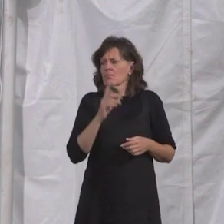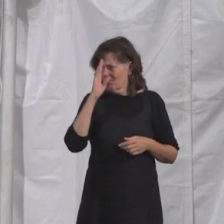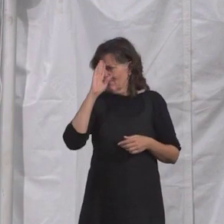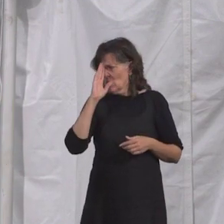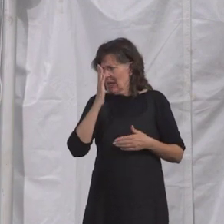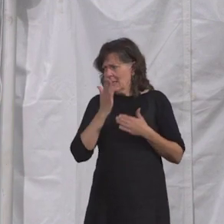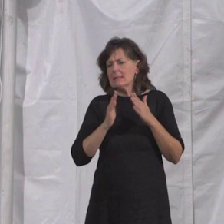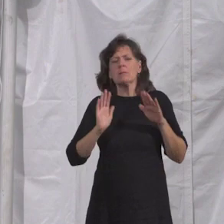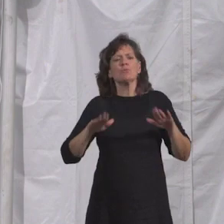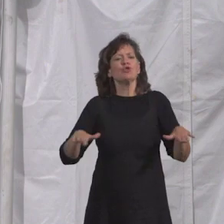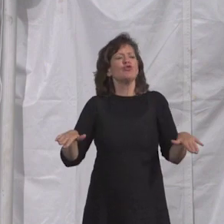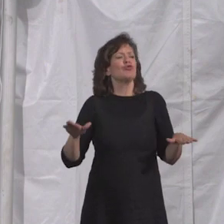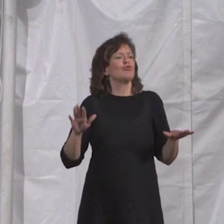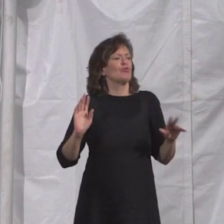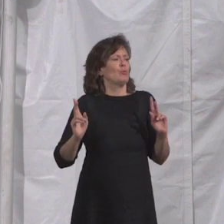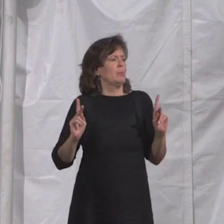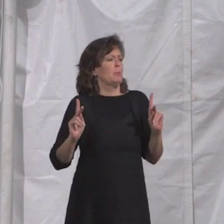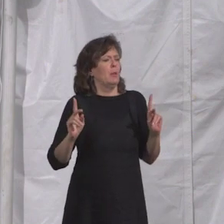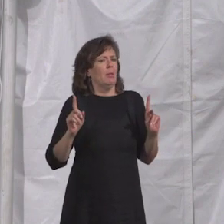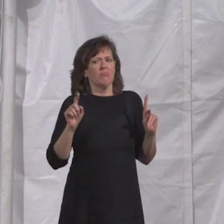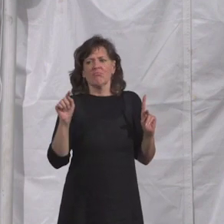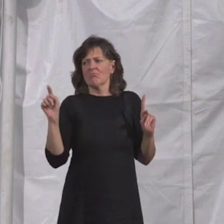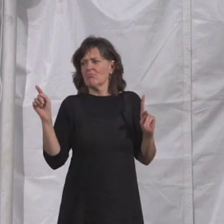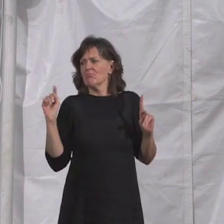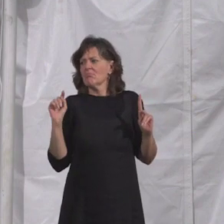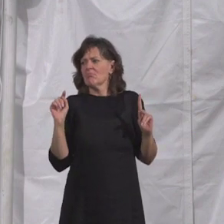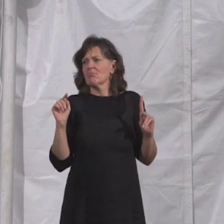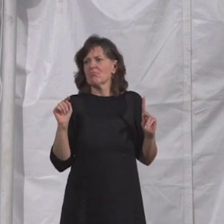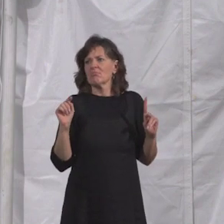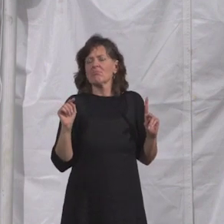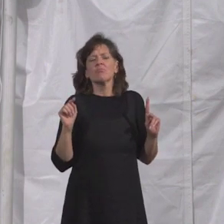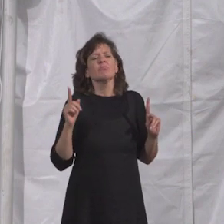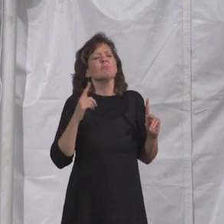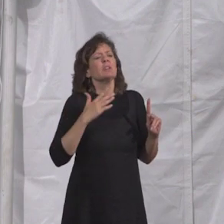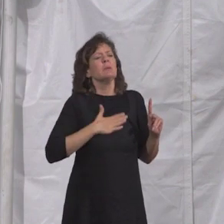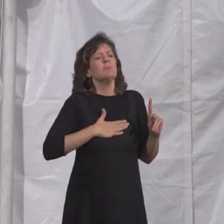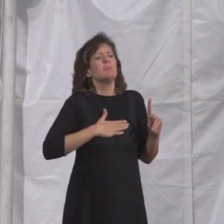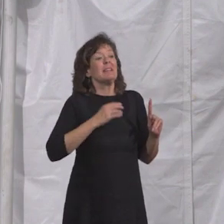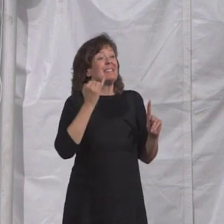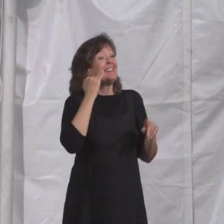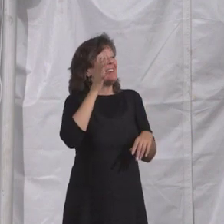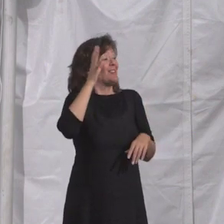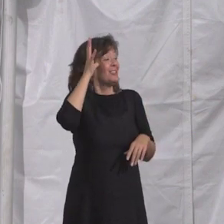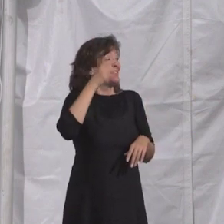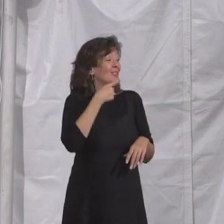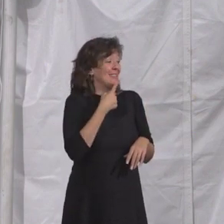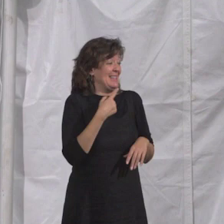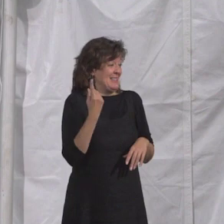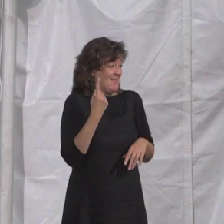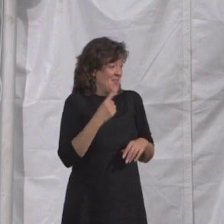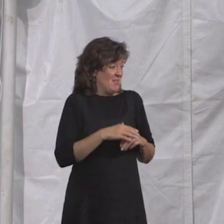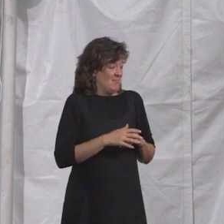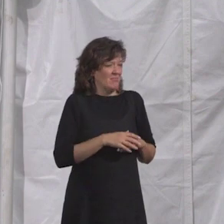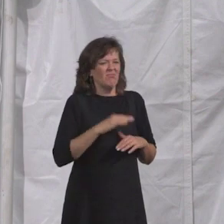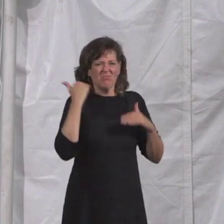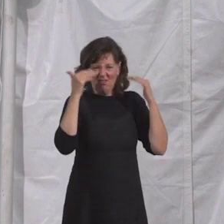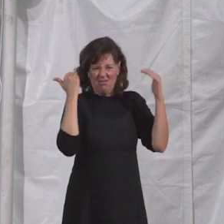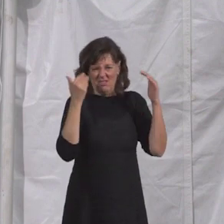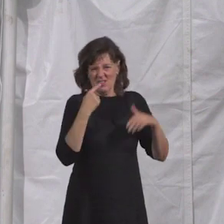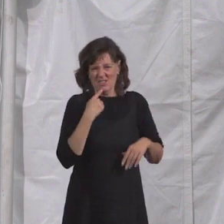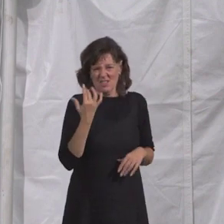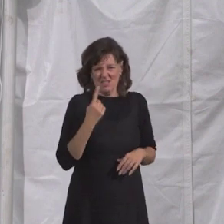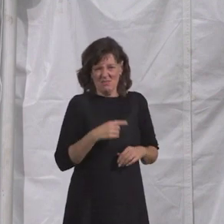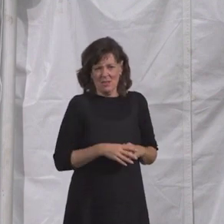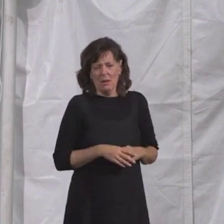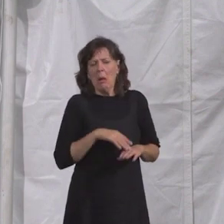if ever in your whole life an adult has said something to you. Just pretend your adults aren't even looking at you. They're probably not